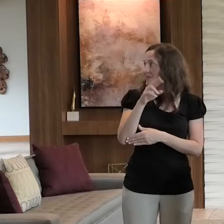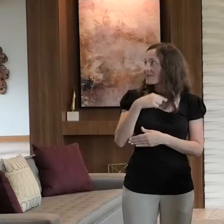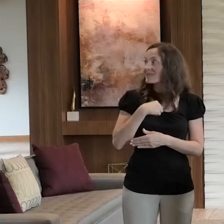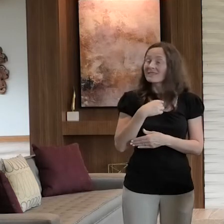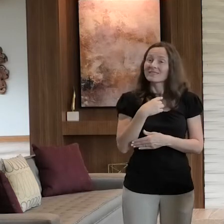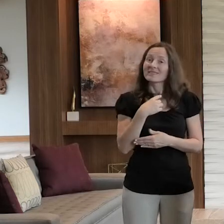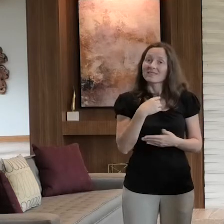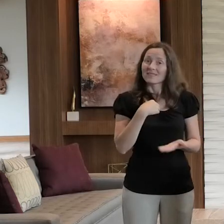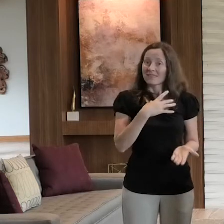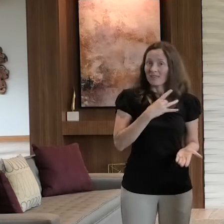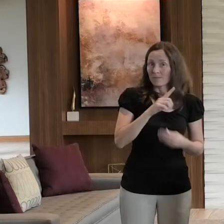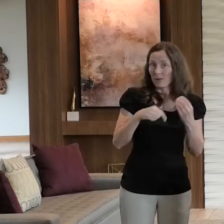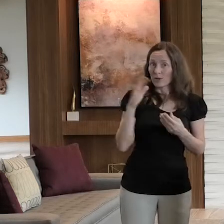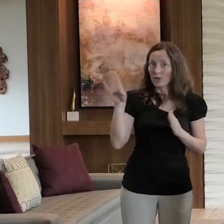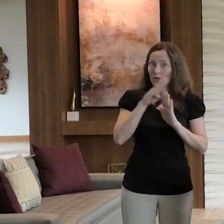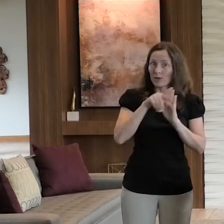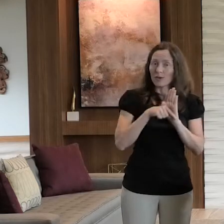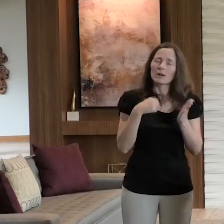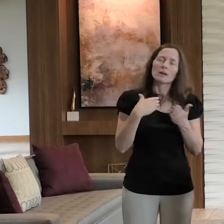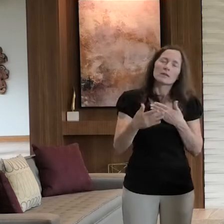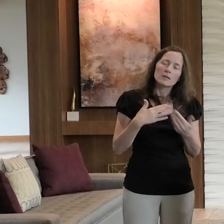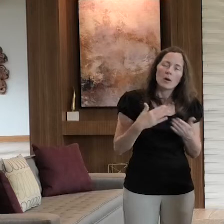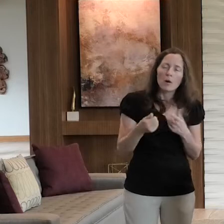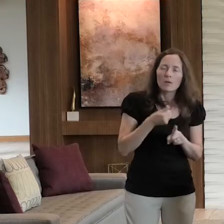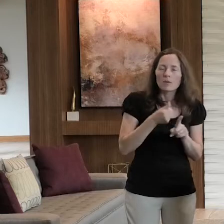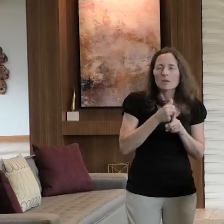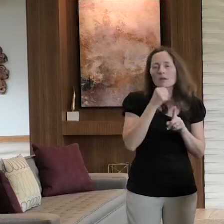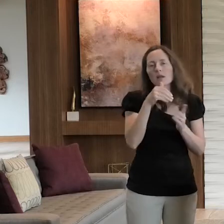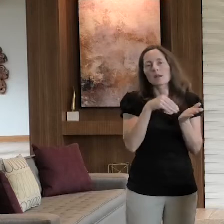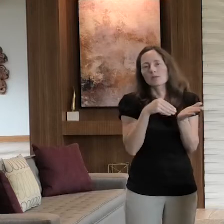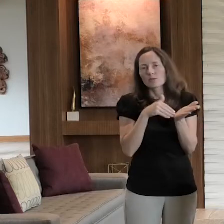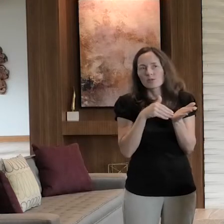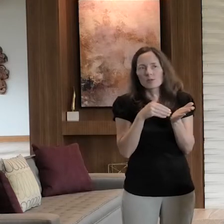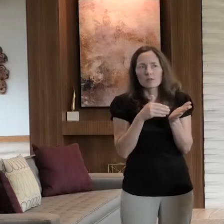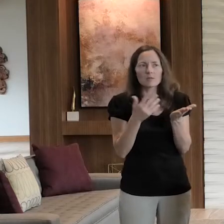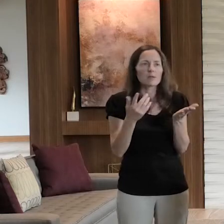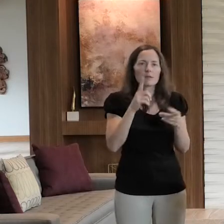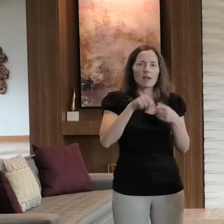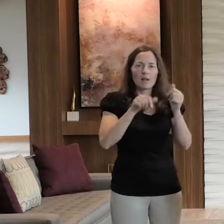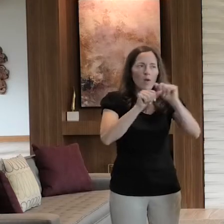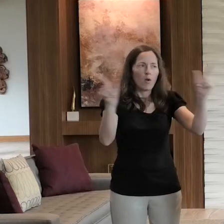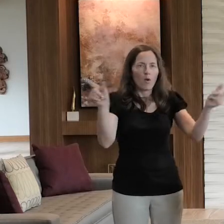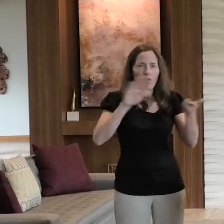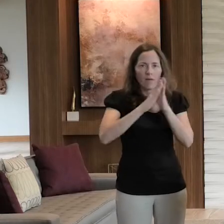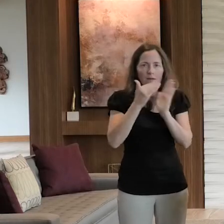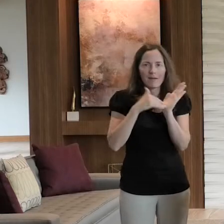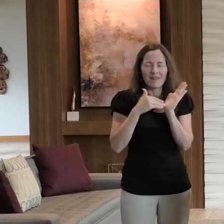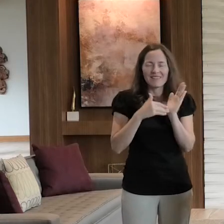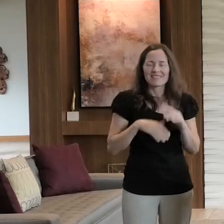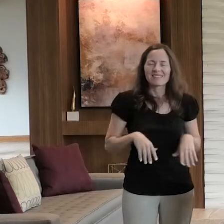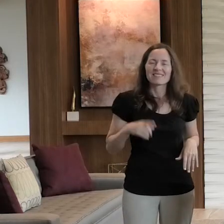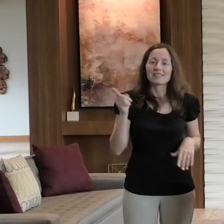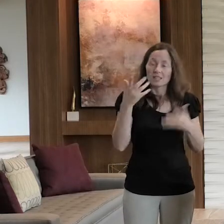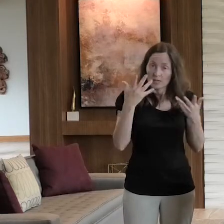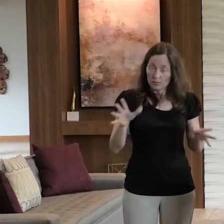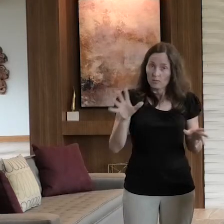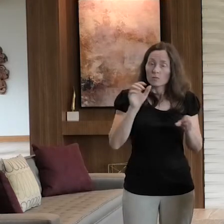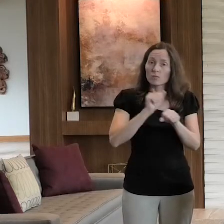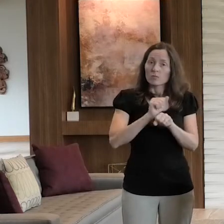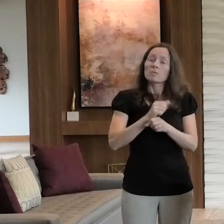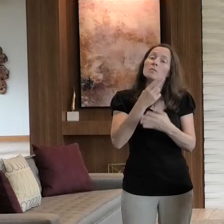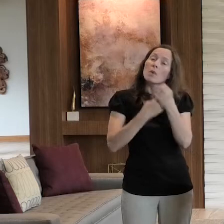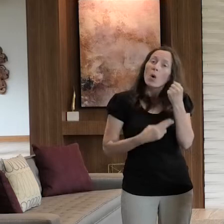she might not be a doctor, we can't all be doctors, is that she's worked in both the executive and the legislative